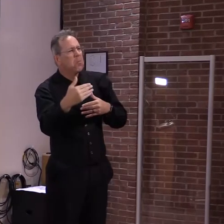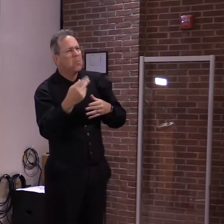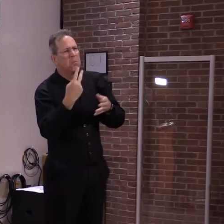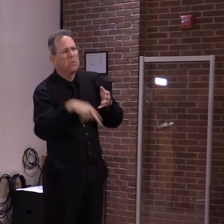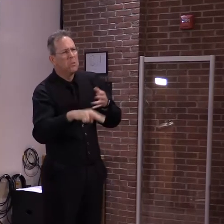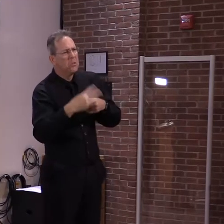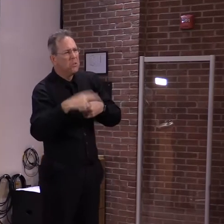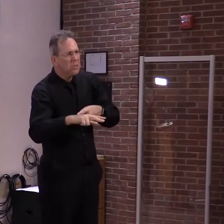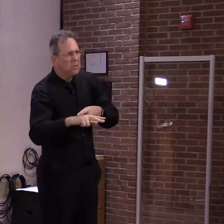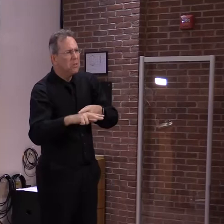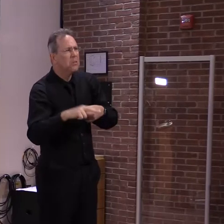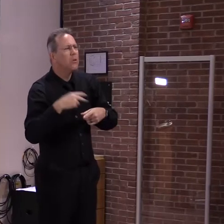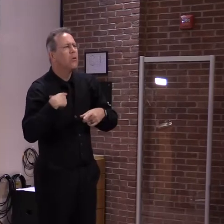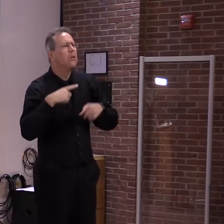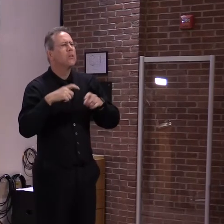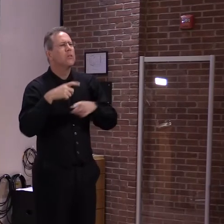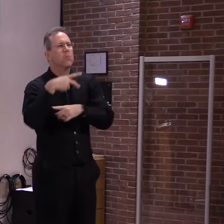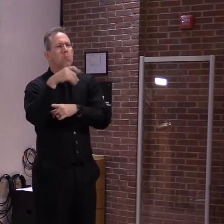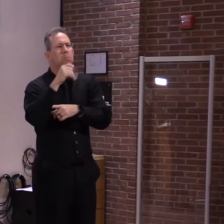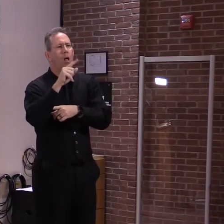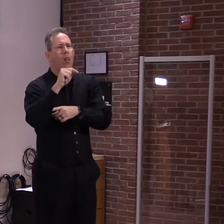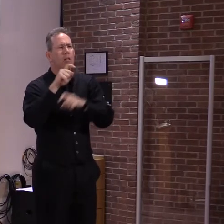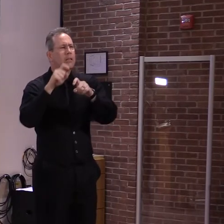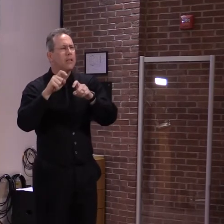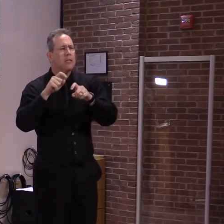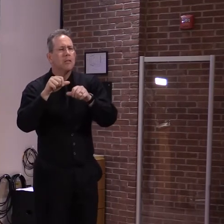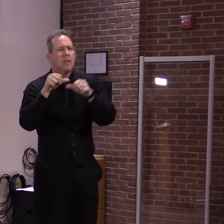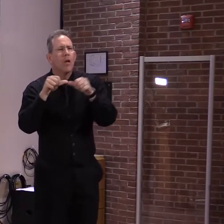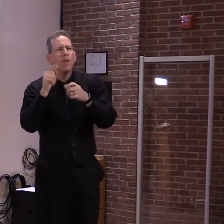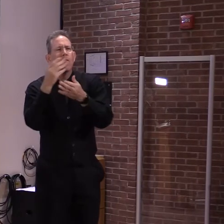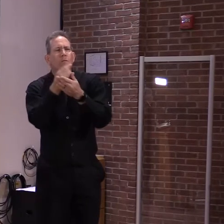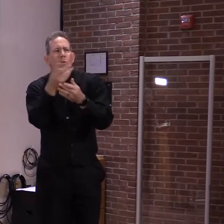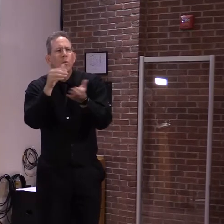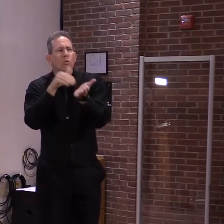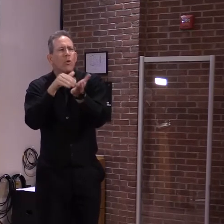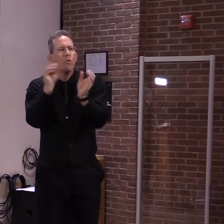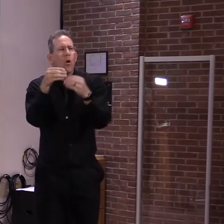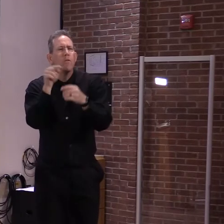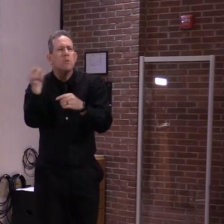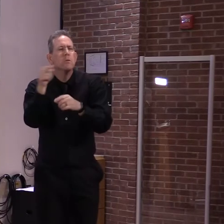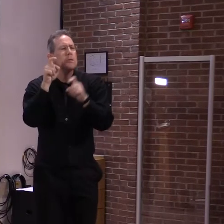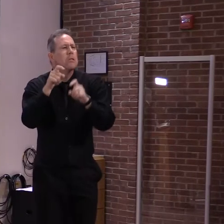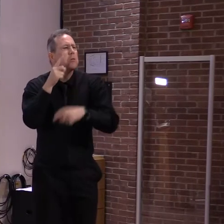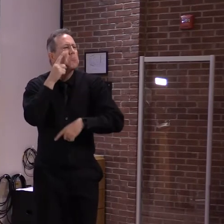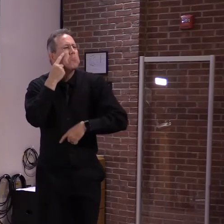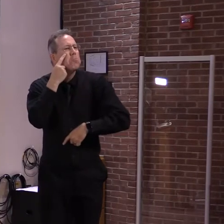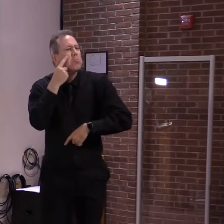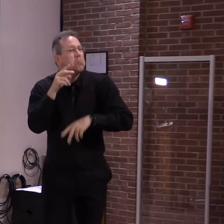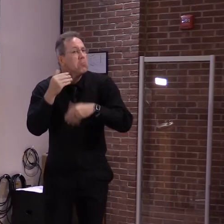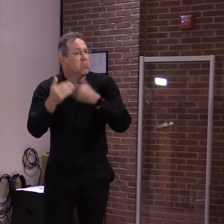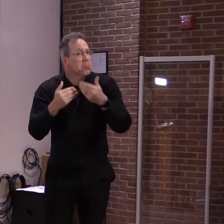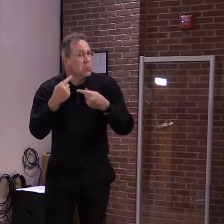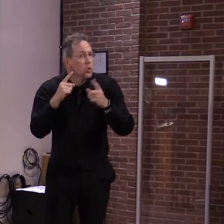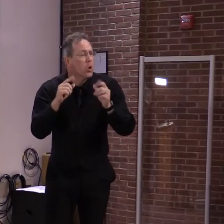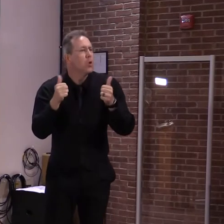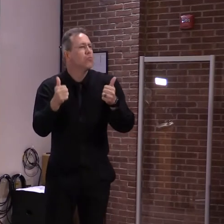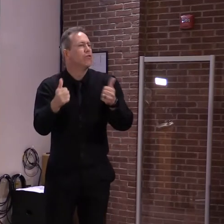various locations, mostly with independent docs that we will start, because